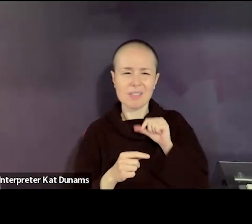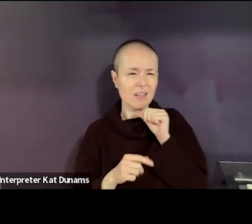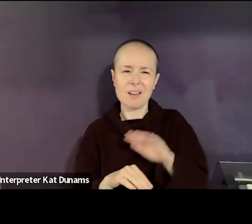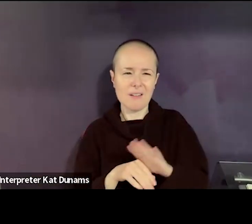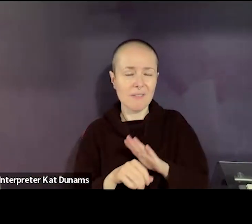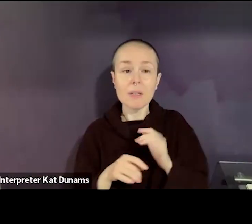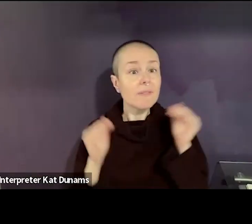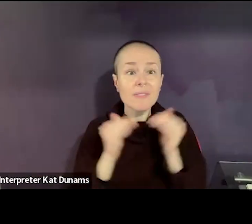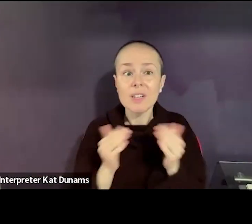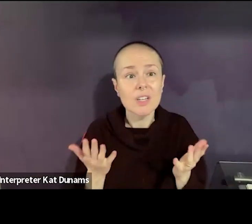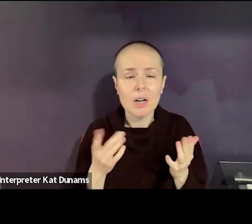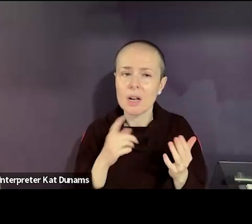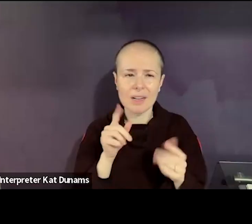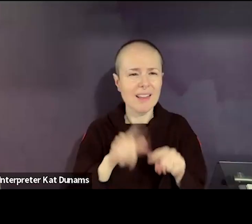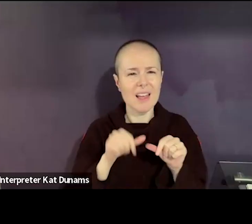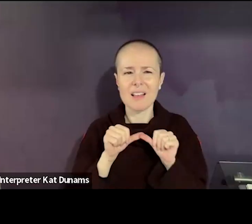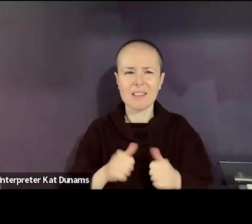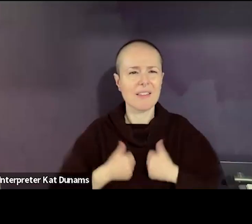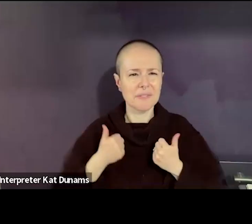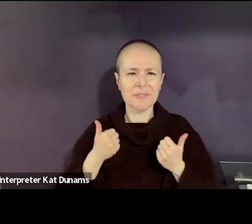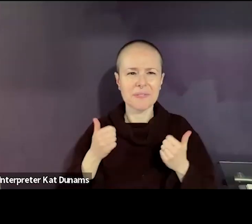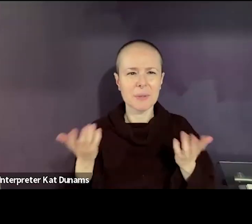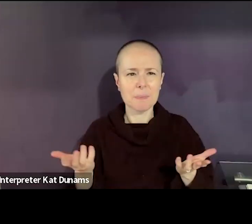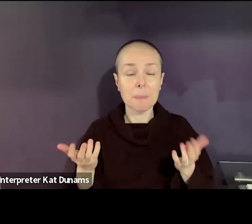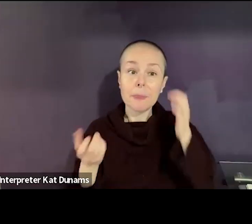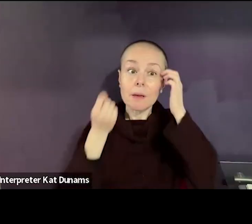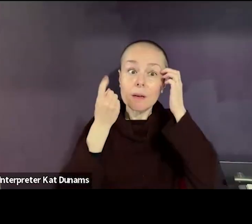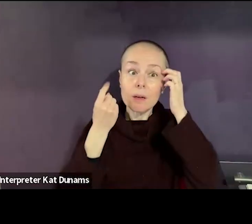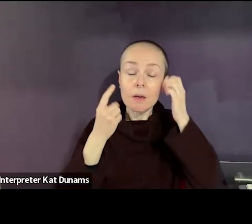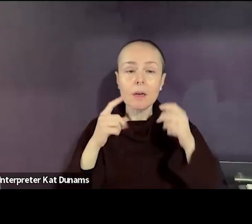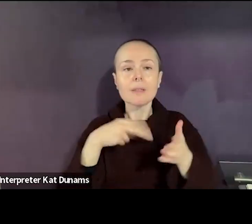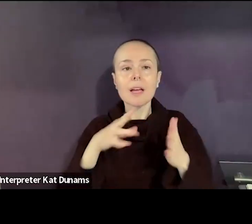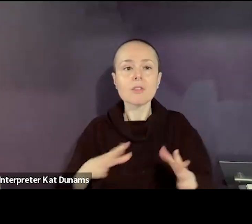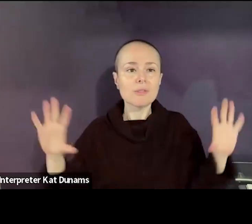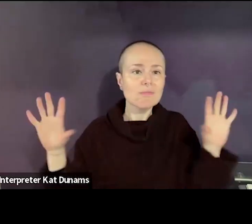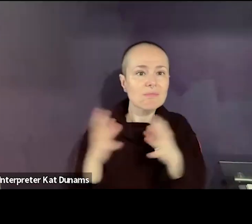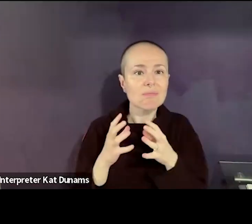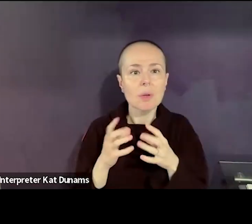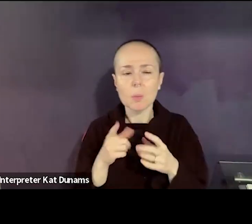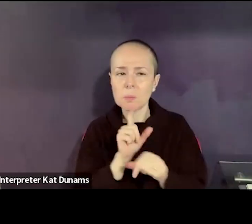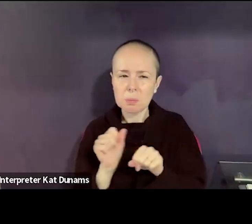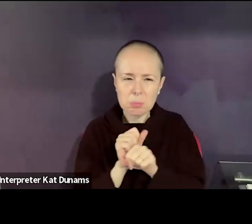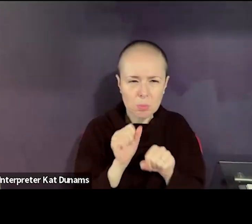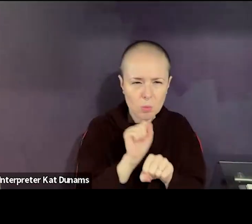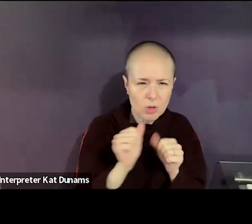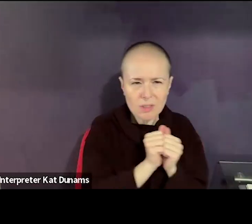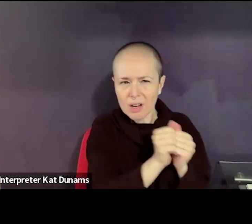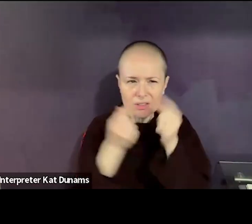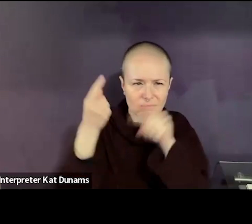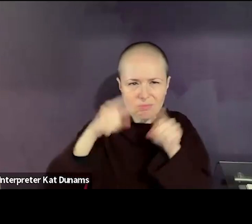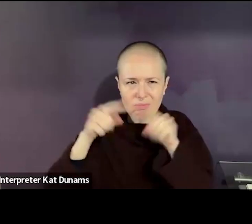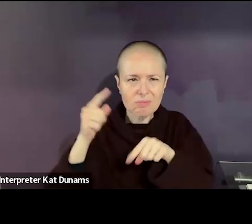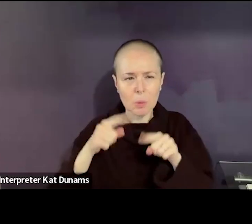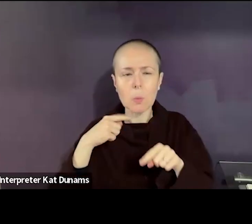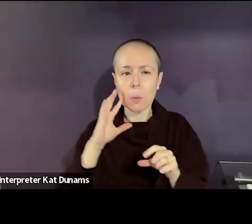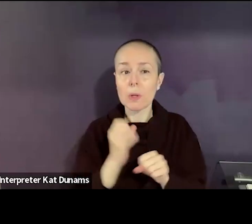unsustainable. But here's the thing. When dancers come together, when we get organized and hold the line, we win. Let me show